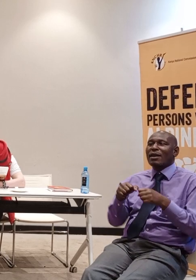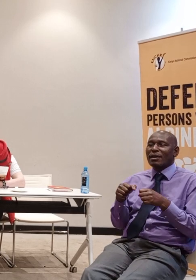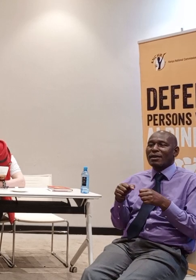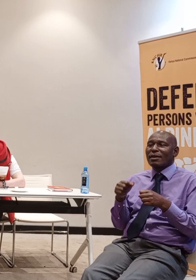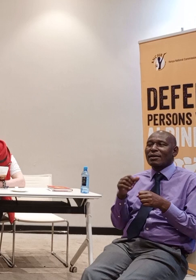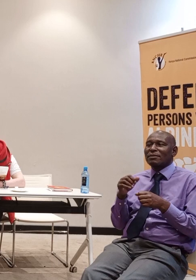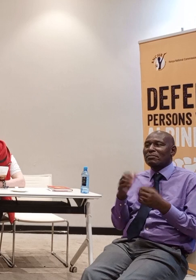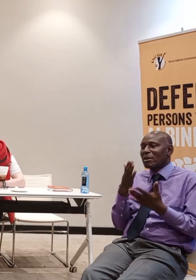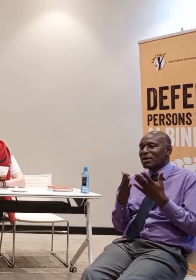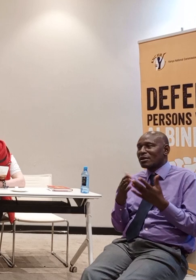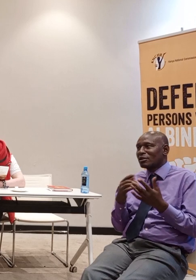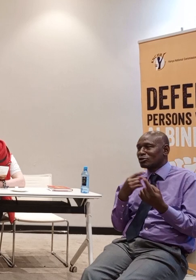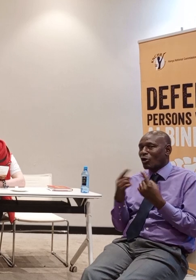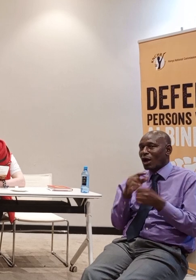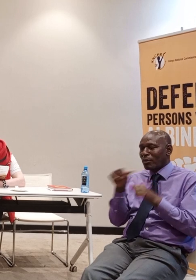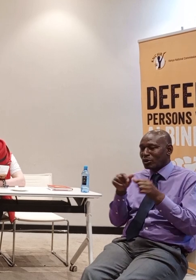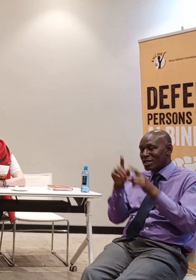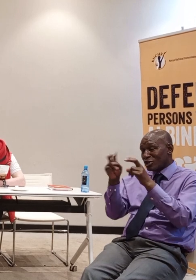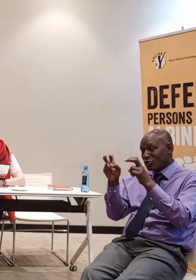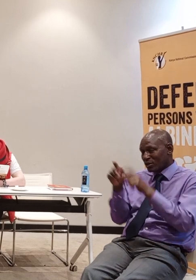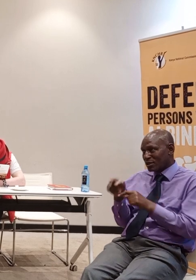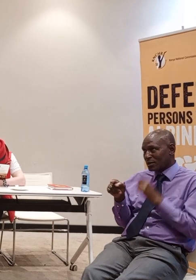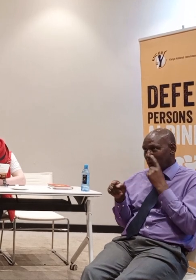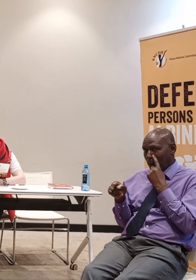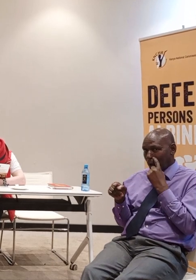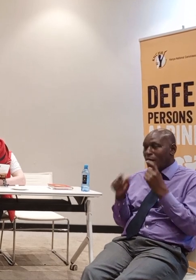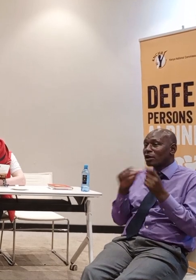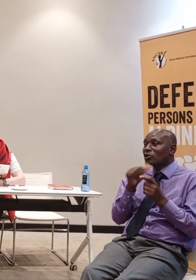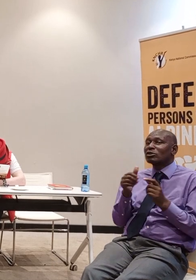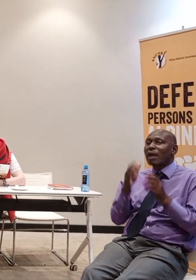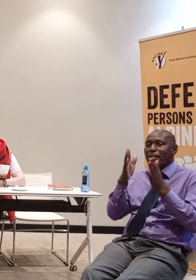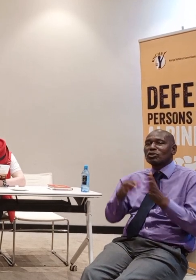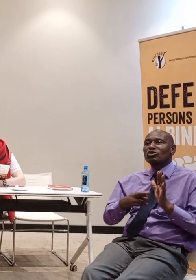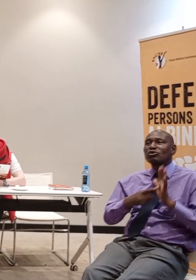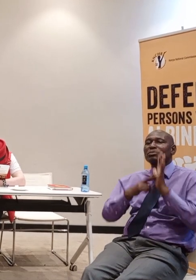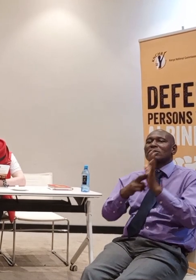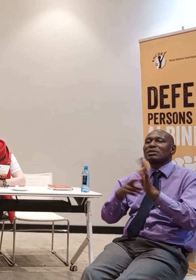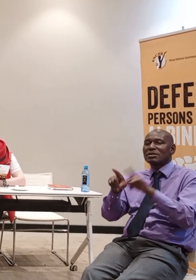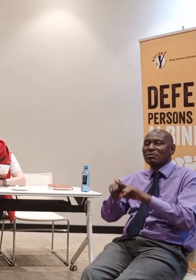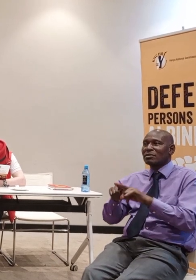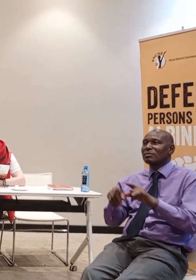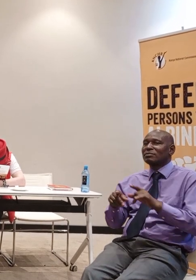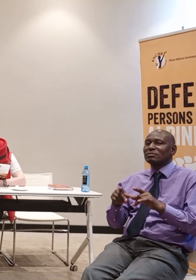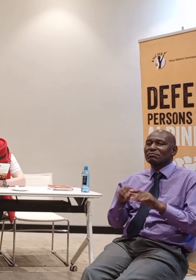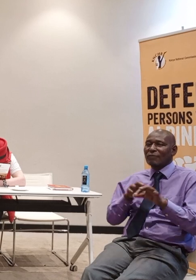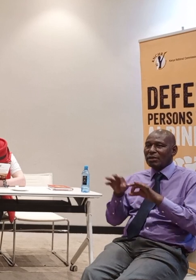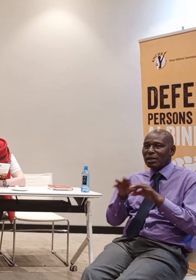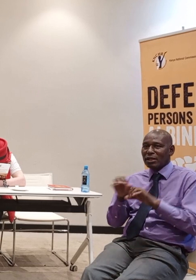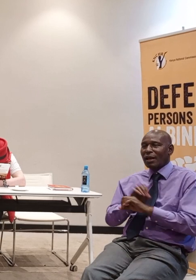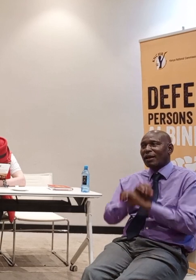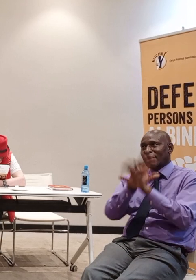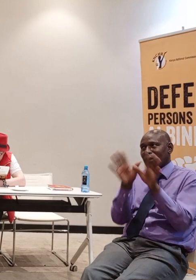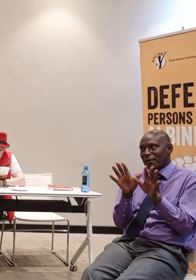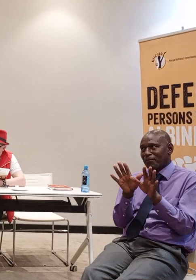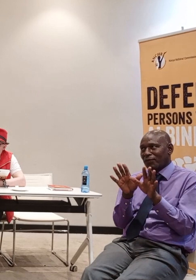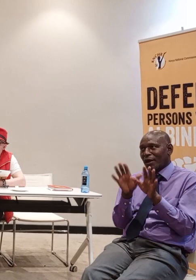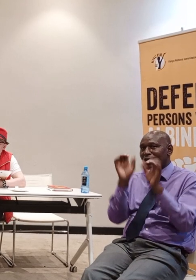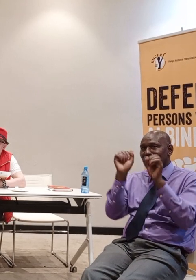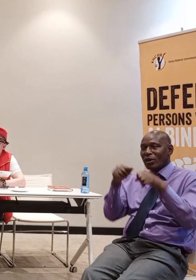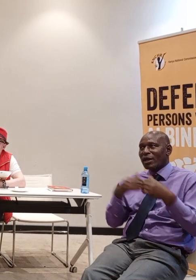articulate the issues. Not a person to represent, but to articulate. You can elect anyone,